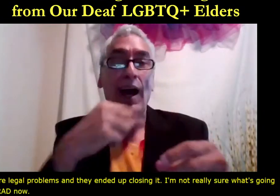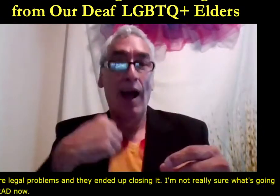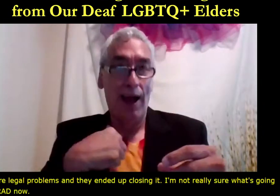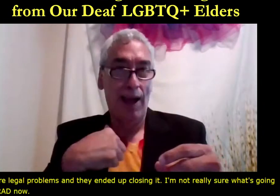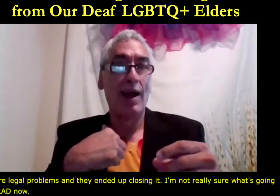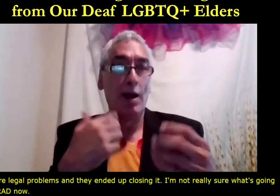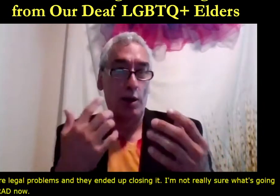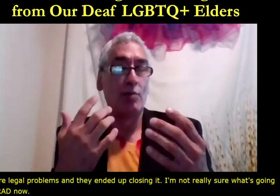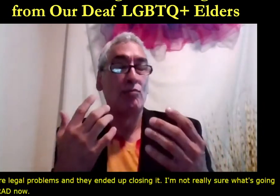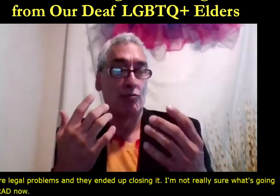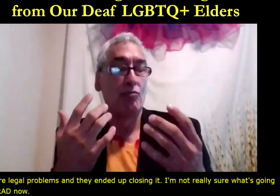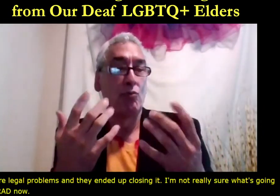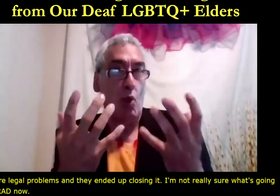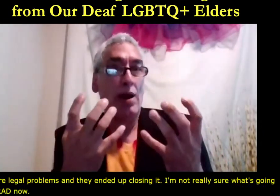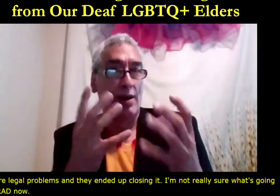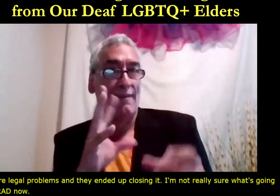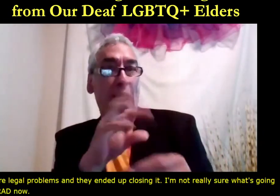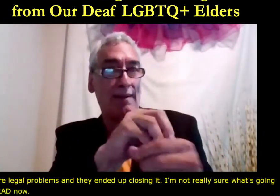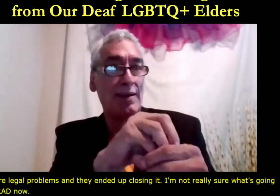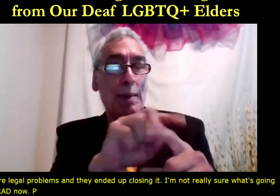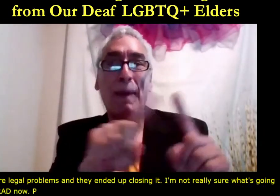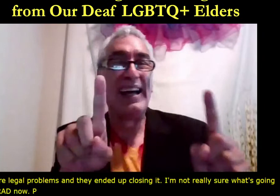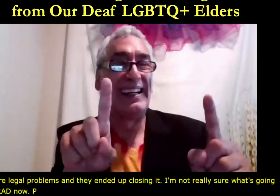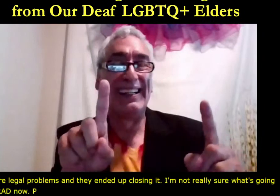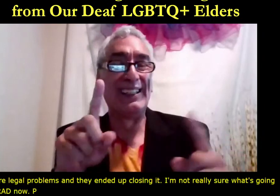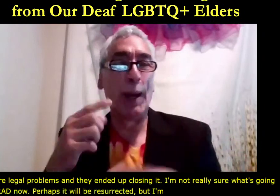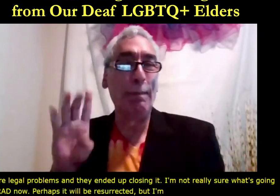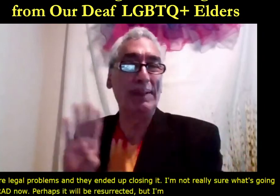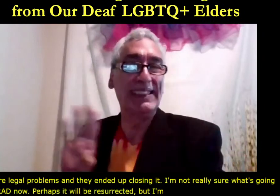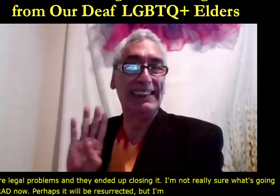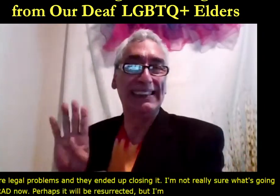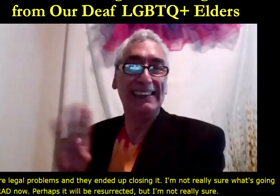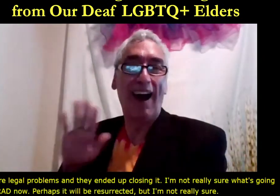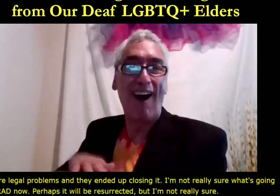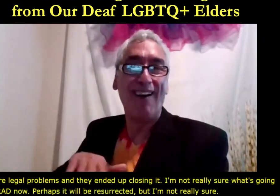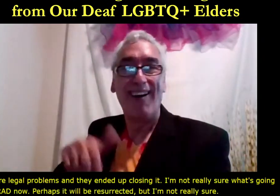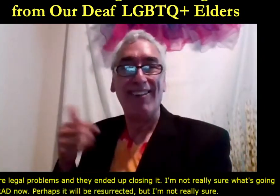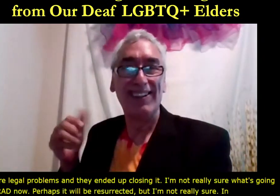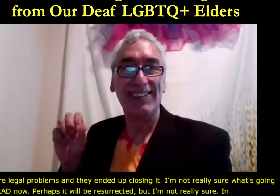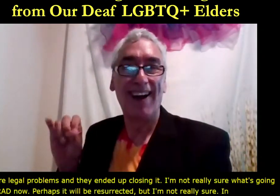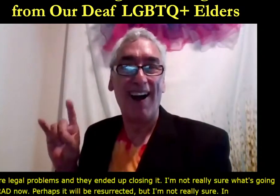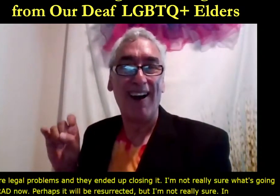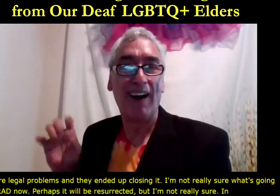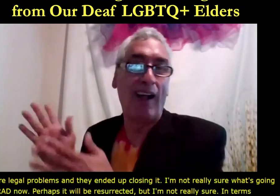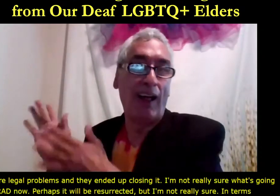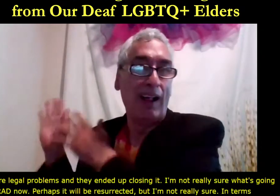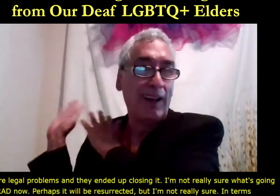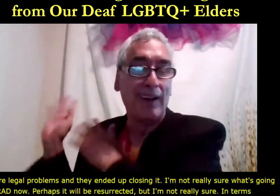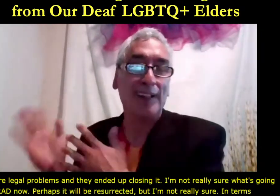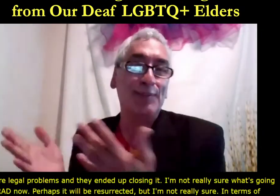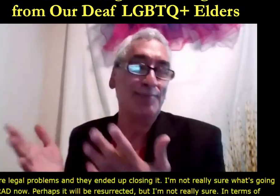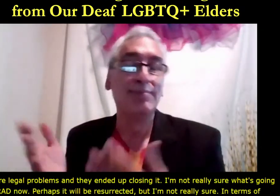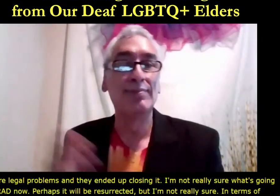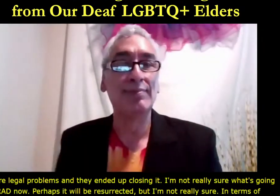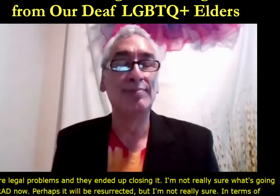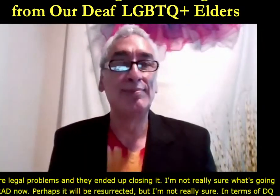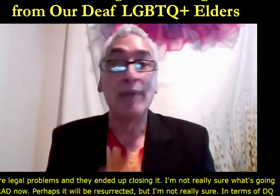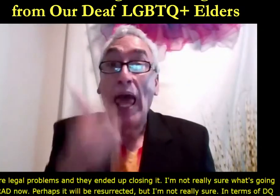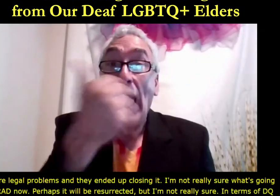um i wanted to be involved in that but i've been so busy with other things that i